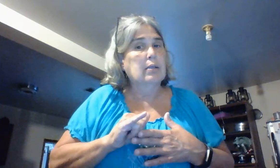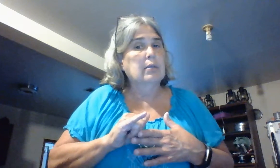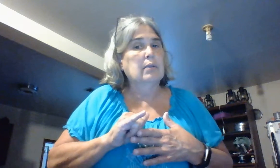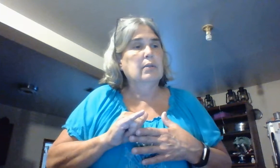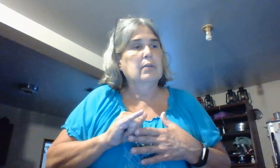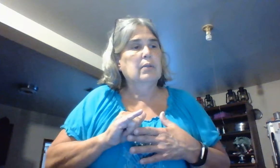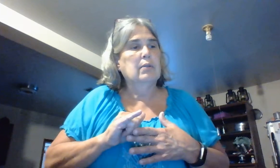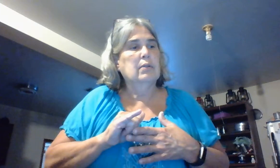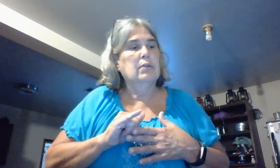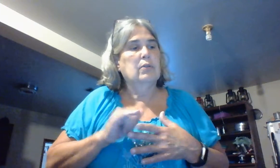saturated.